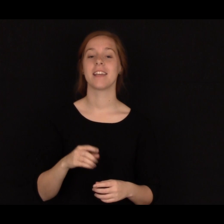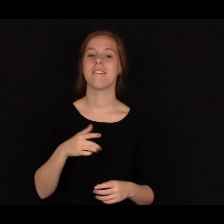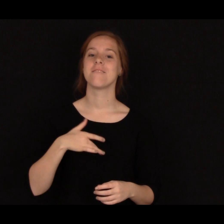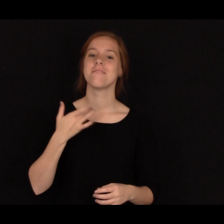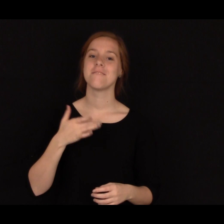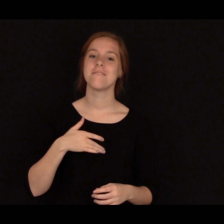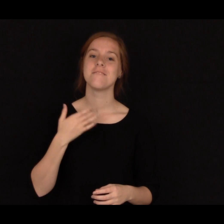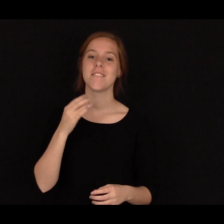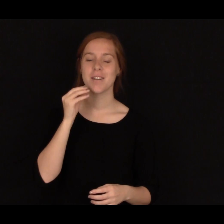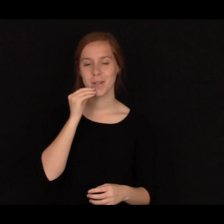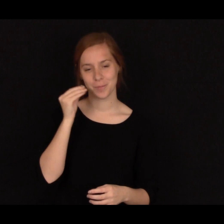home.